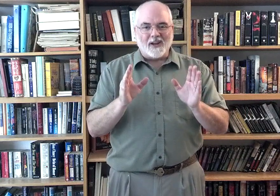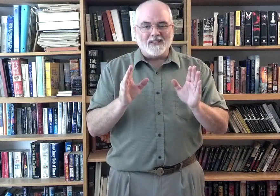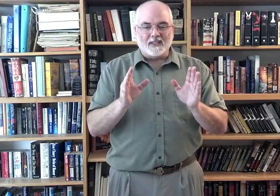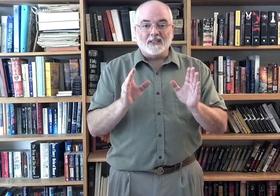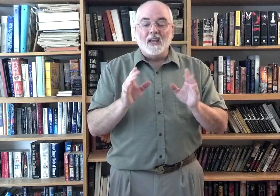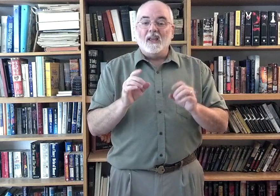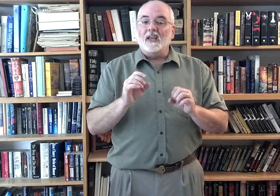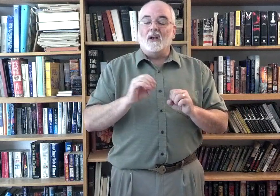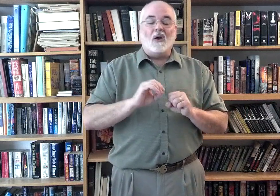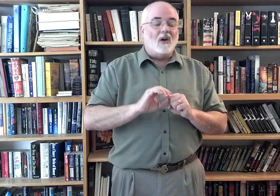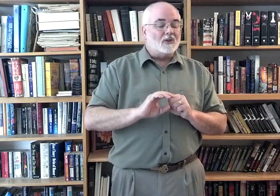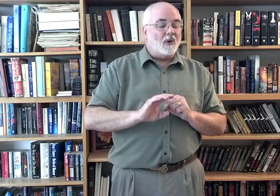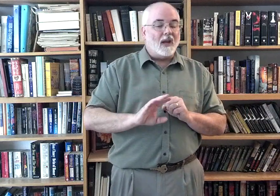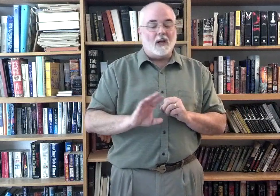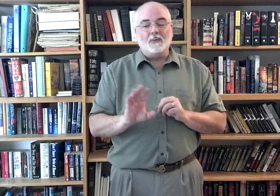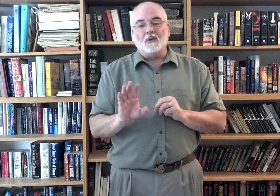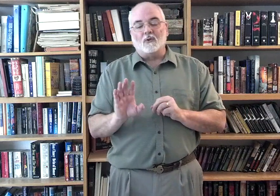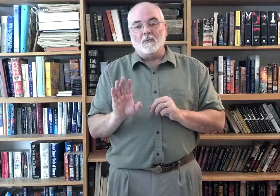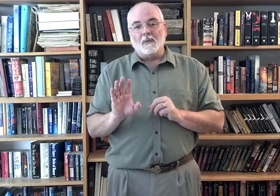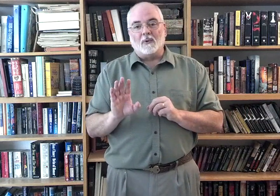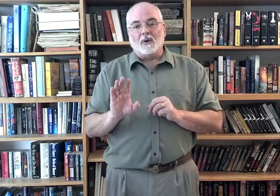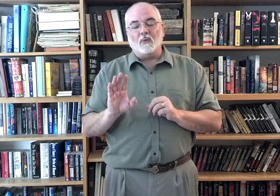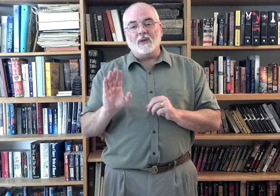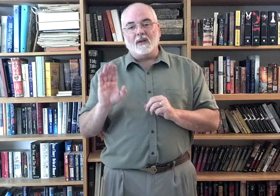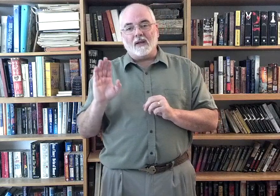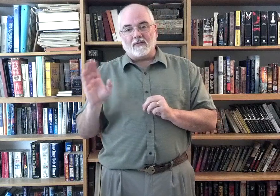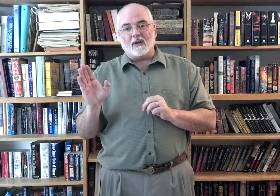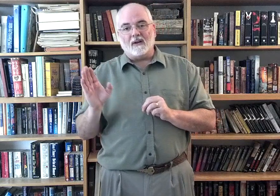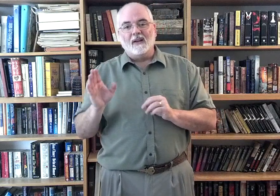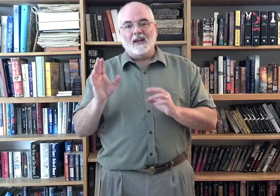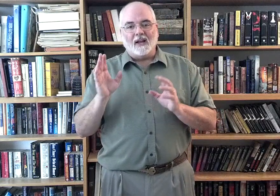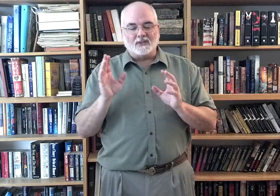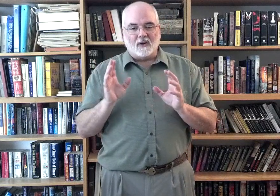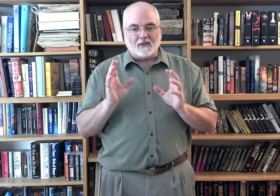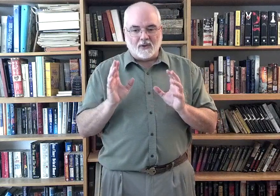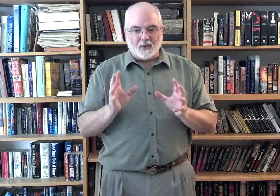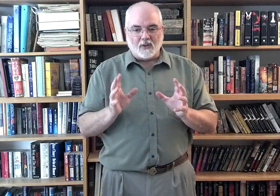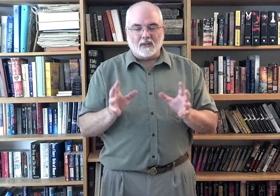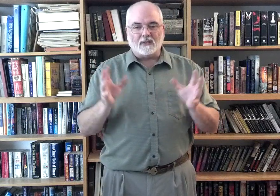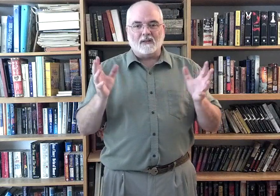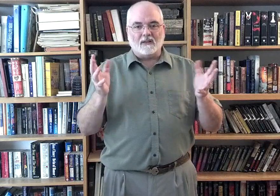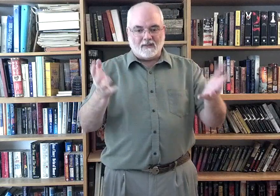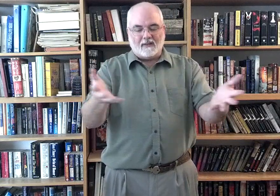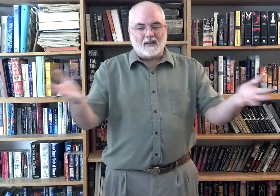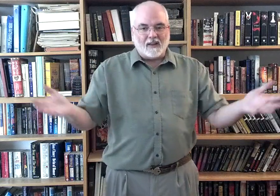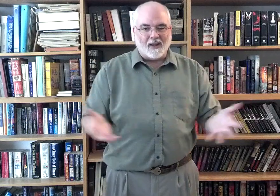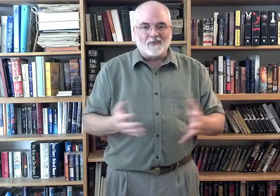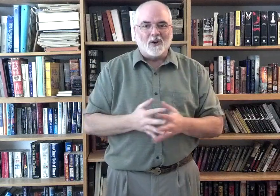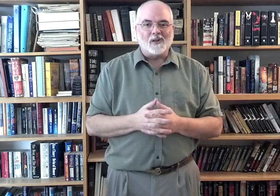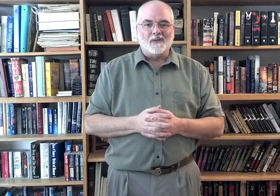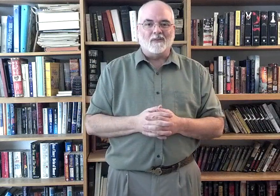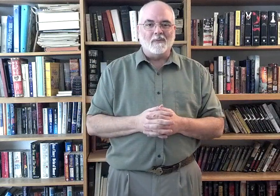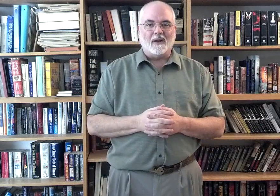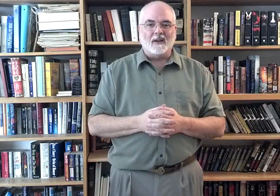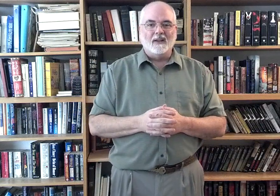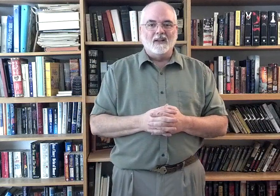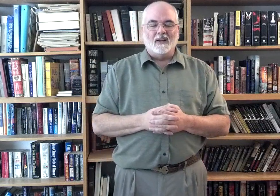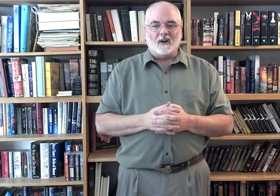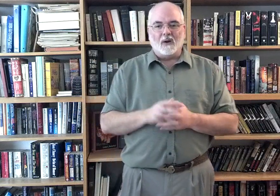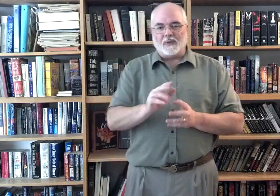phrases. It'll also help you to remember it when you get there and start to do this in front of everybody. All right, with that